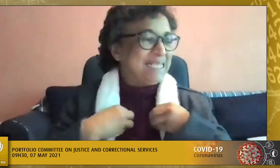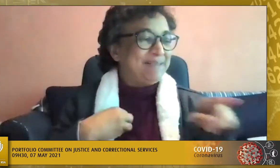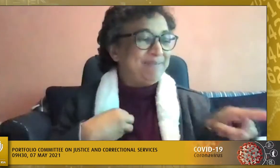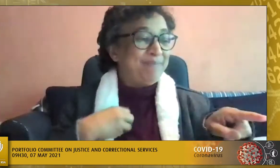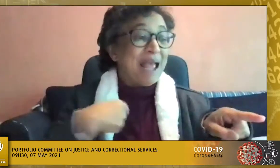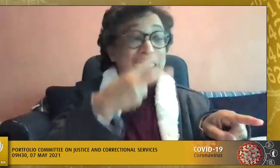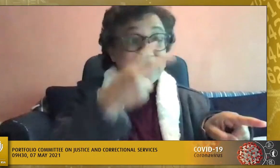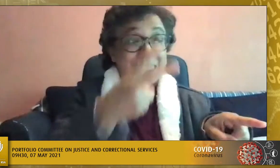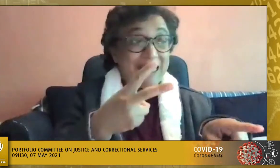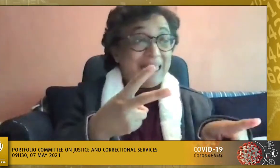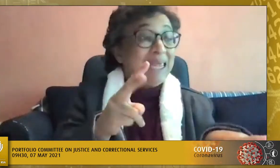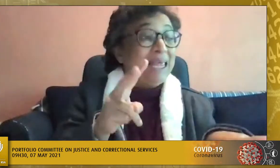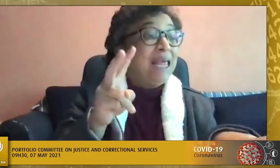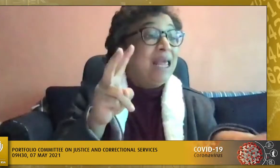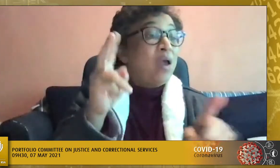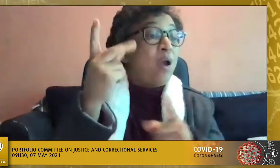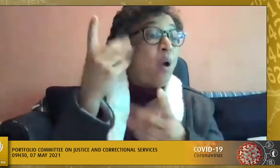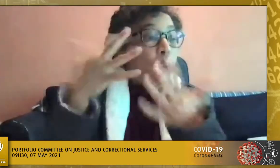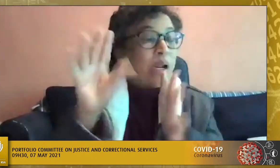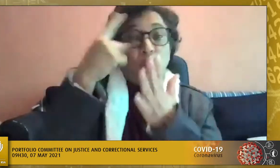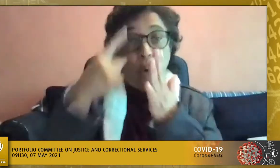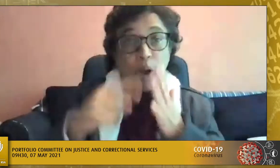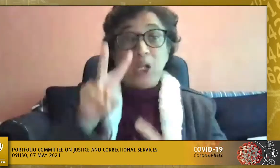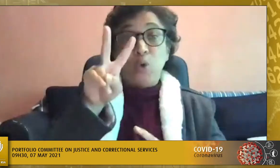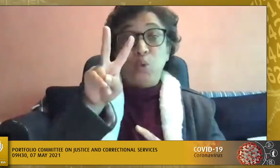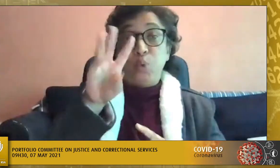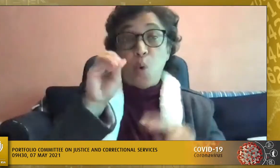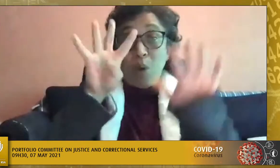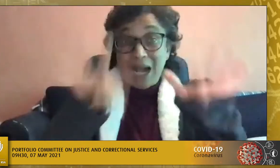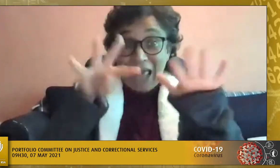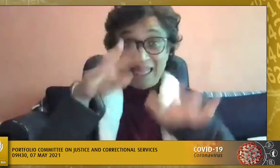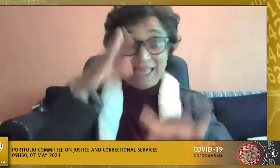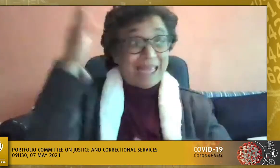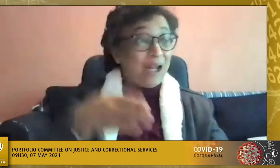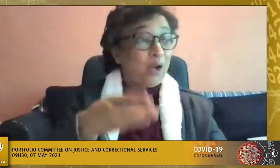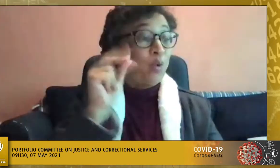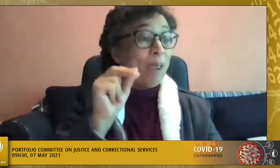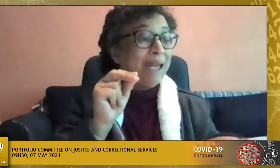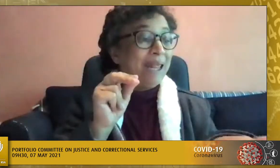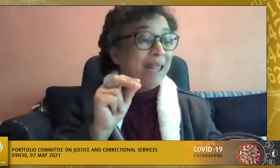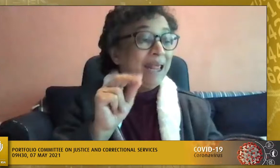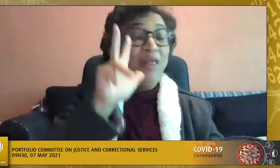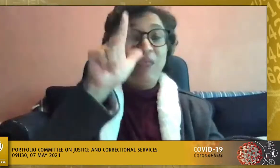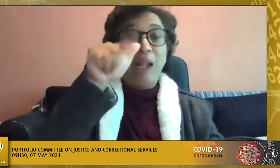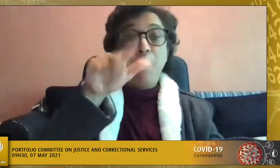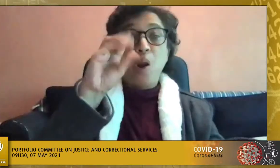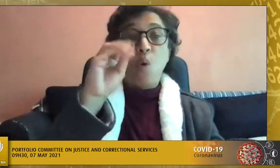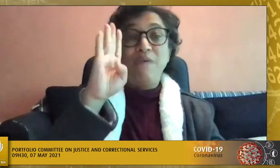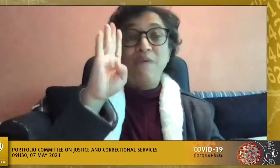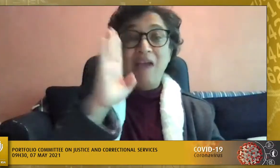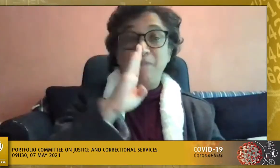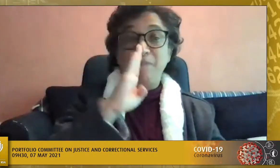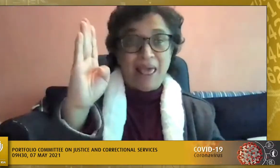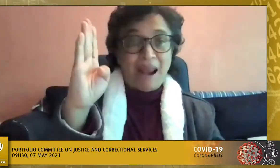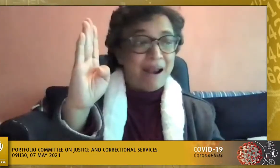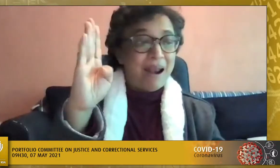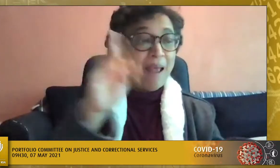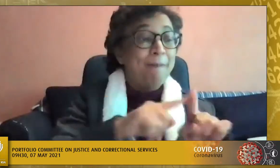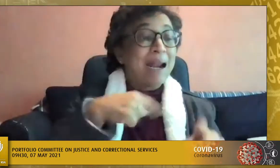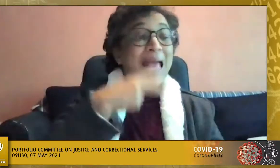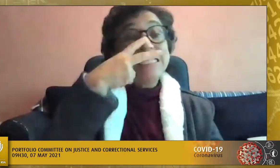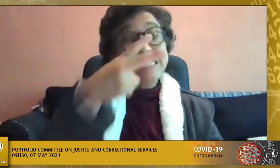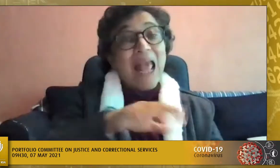money and assets I see that there was an audit in 2019-20